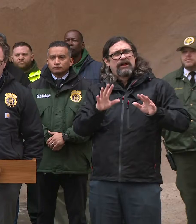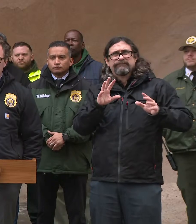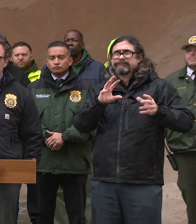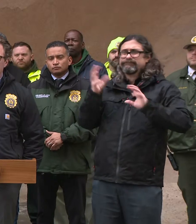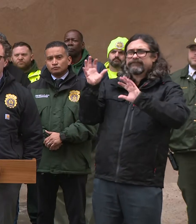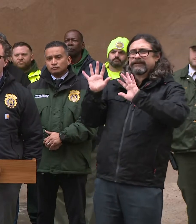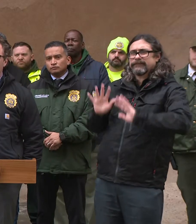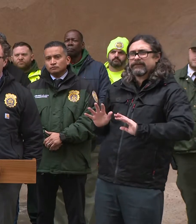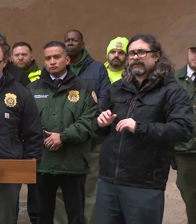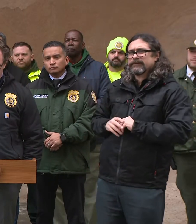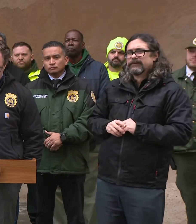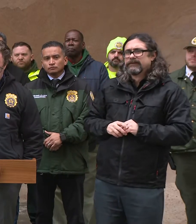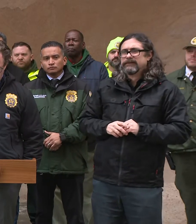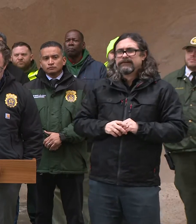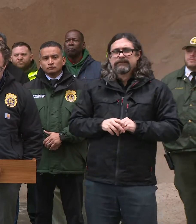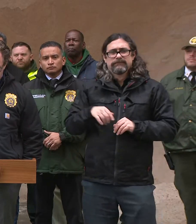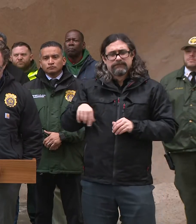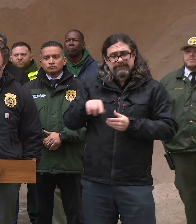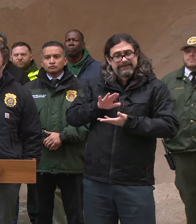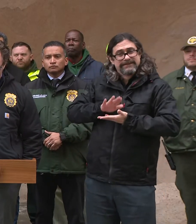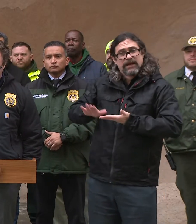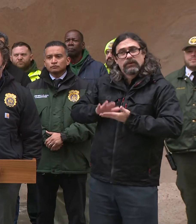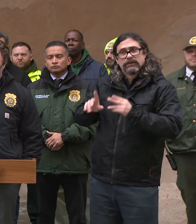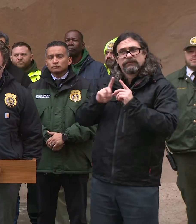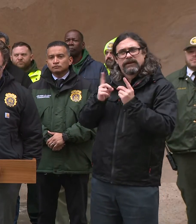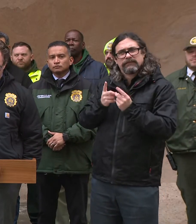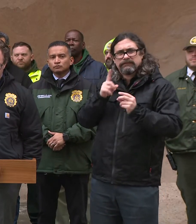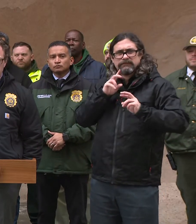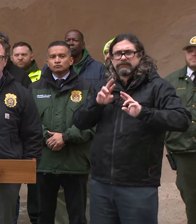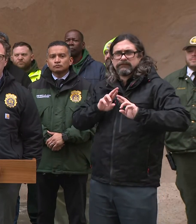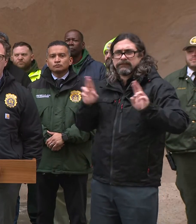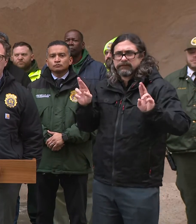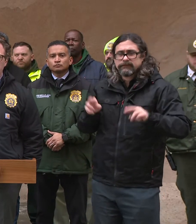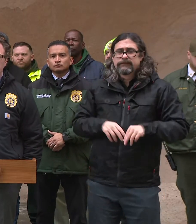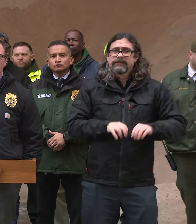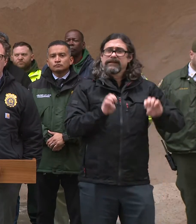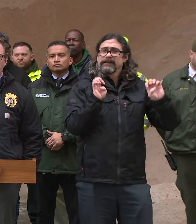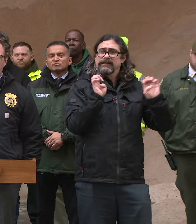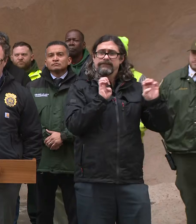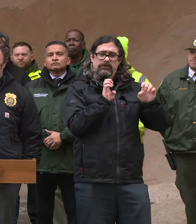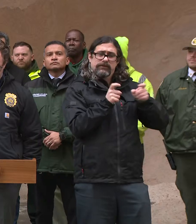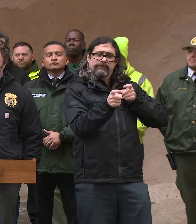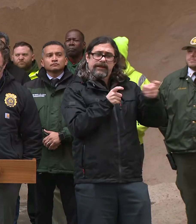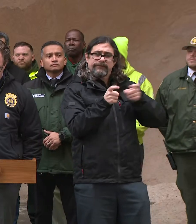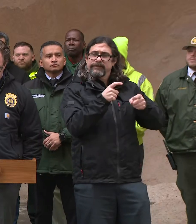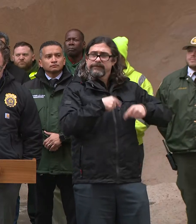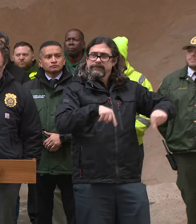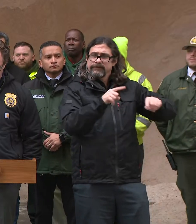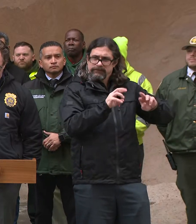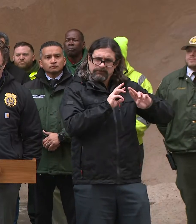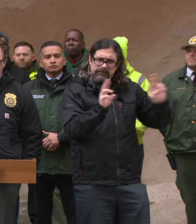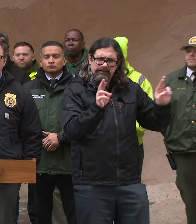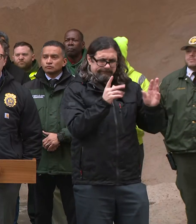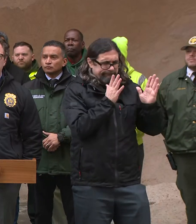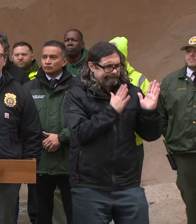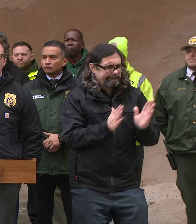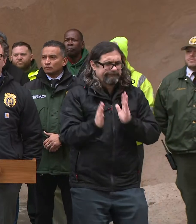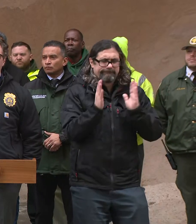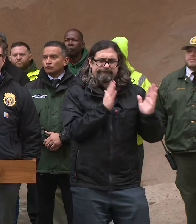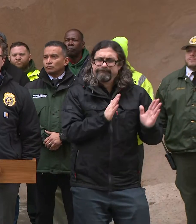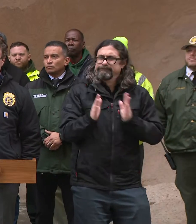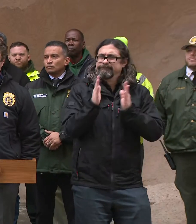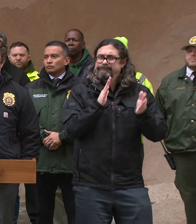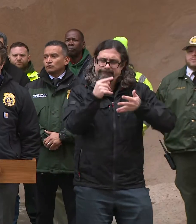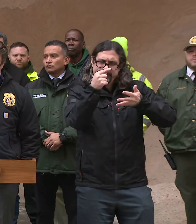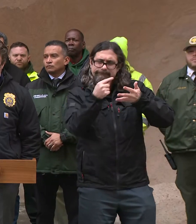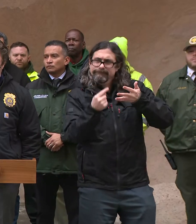emergency managers who have been coordinating the response on this holiday weekend, our first responders who will be out on the front lines. Every single one of